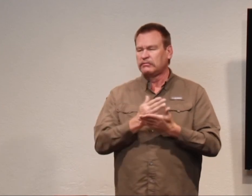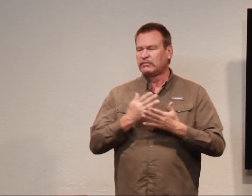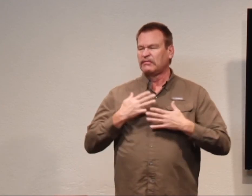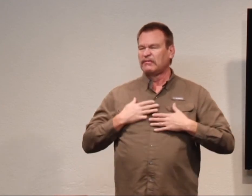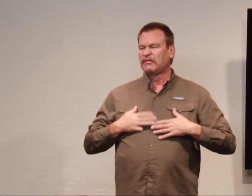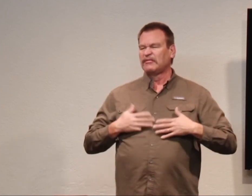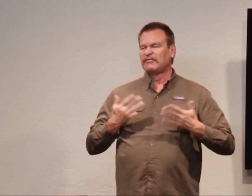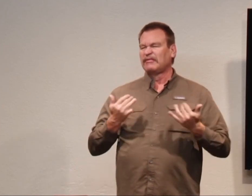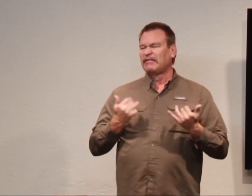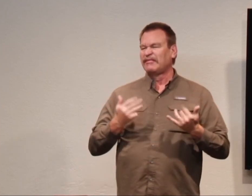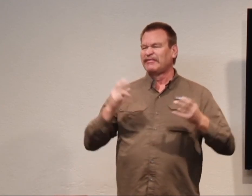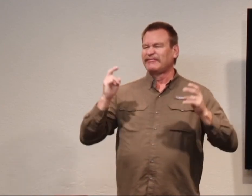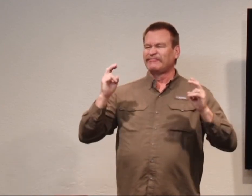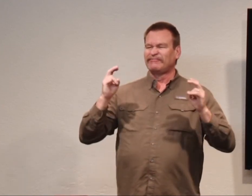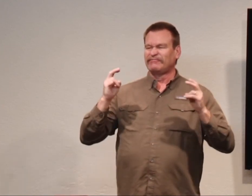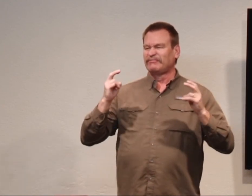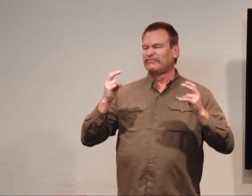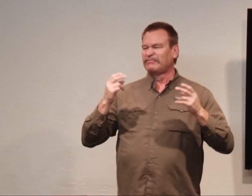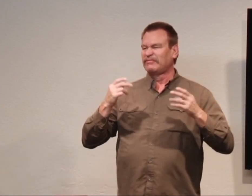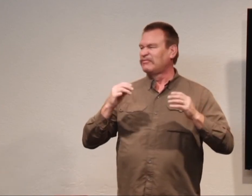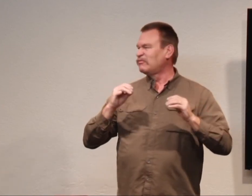I don't know exactly, but